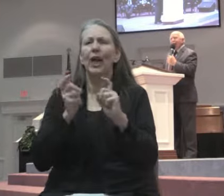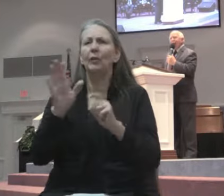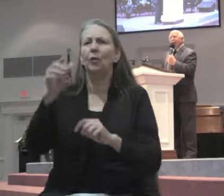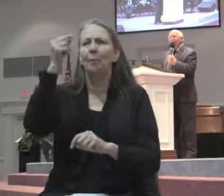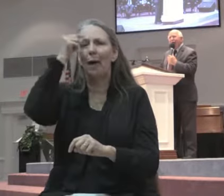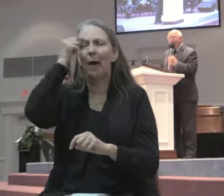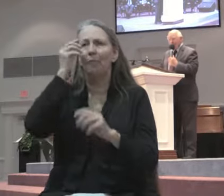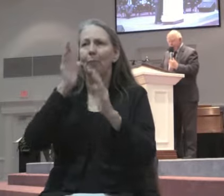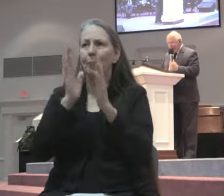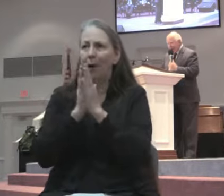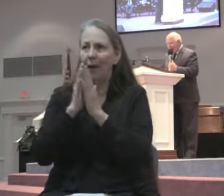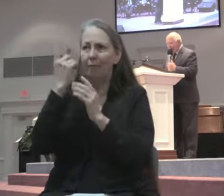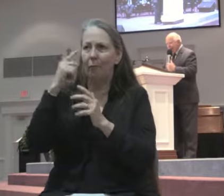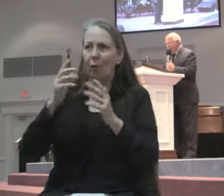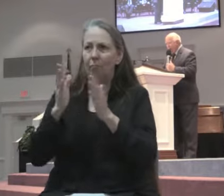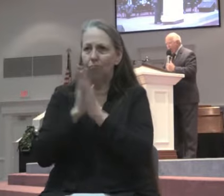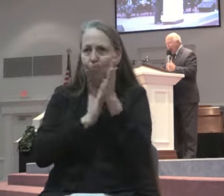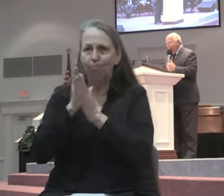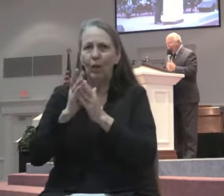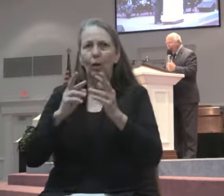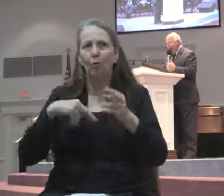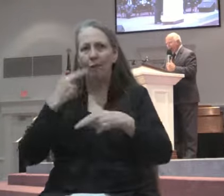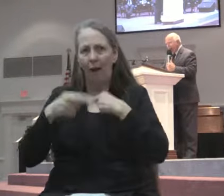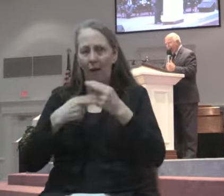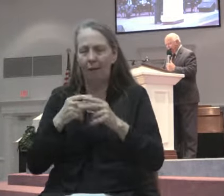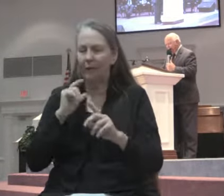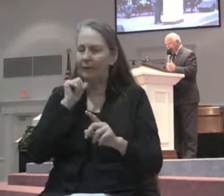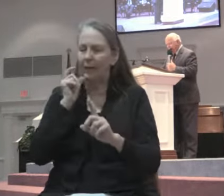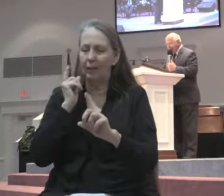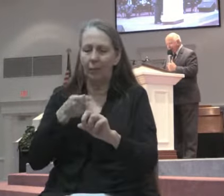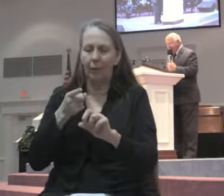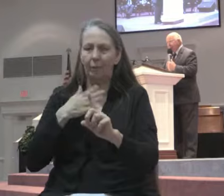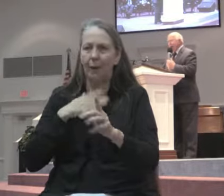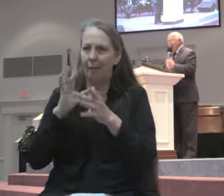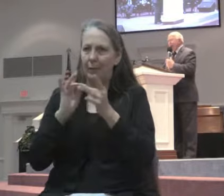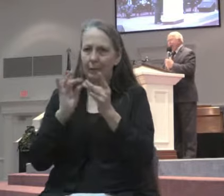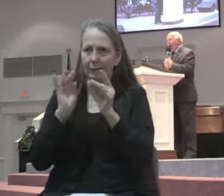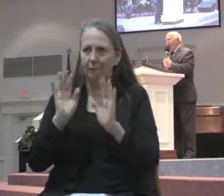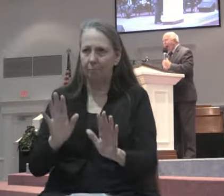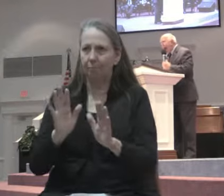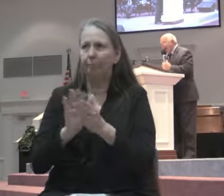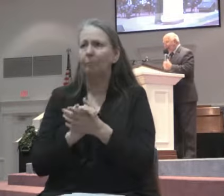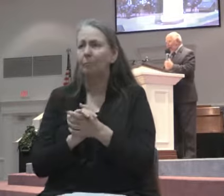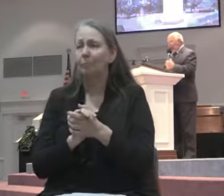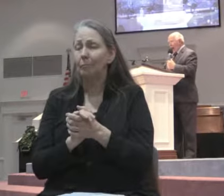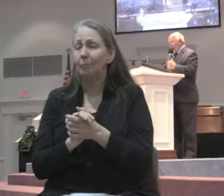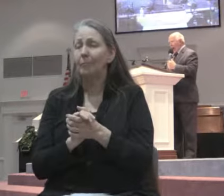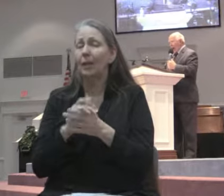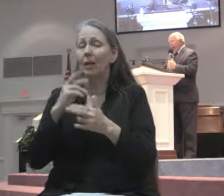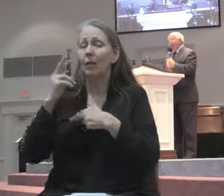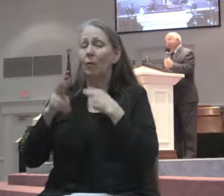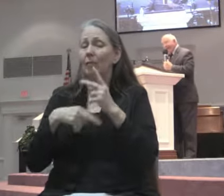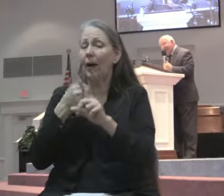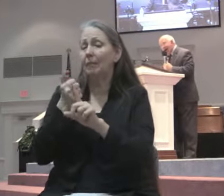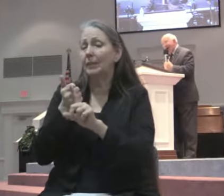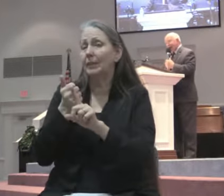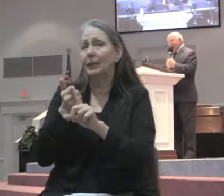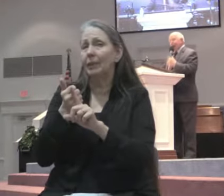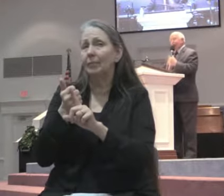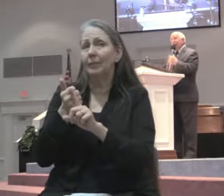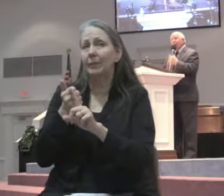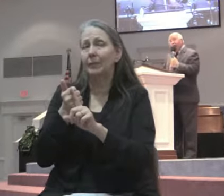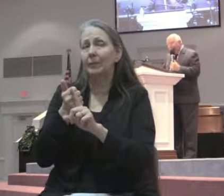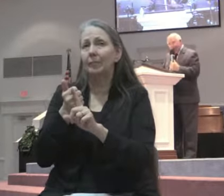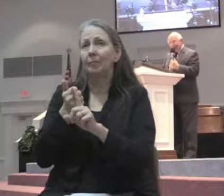About praying for revival. That's not what this is all about. But revival is